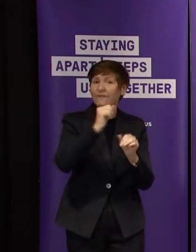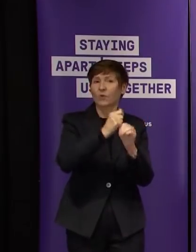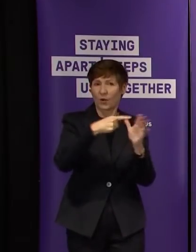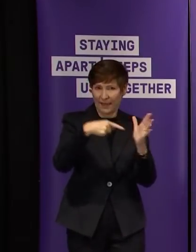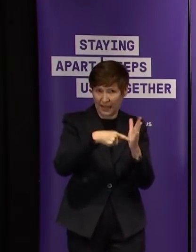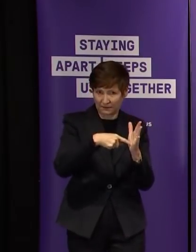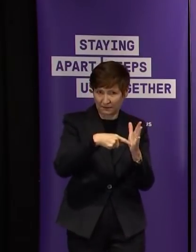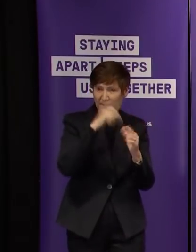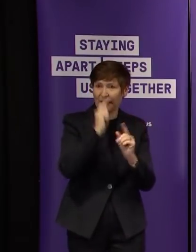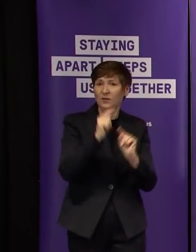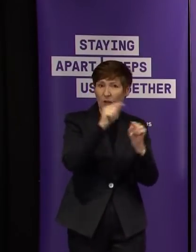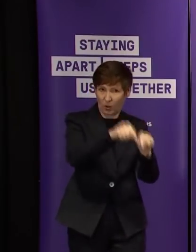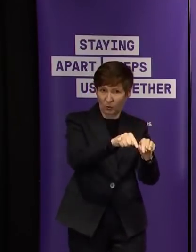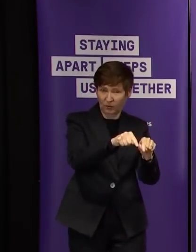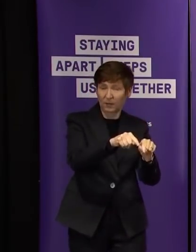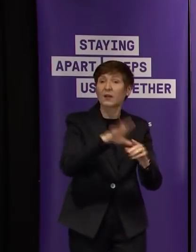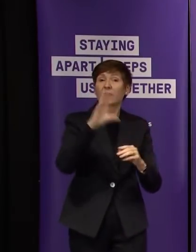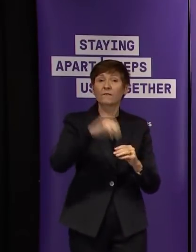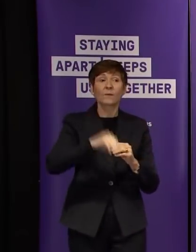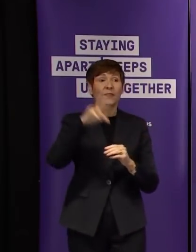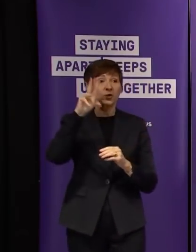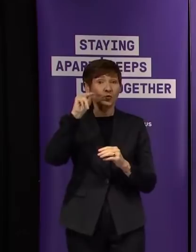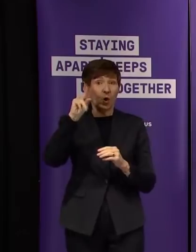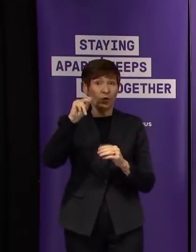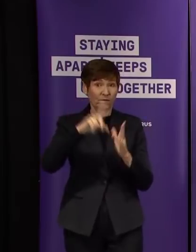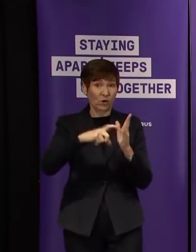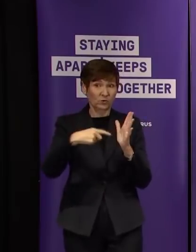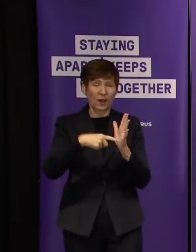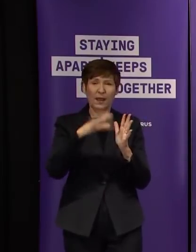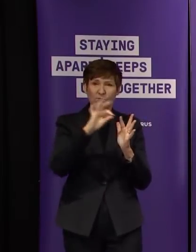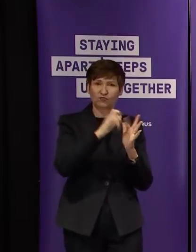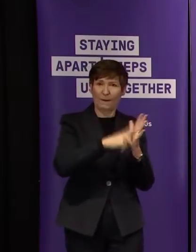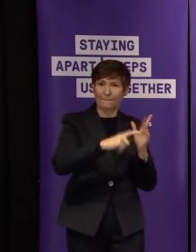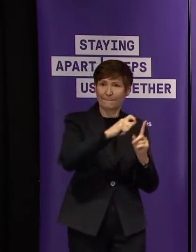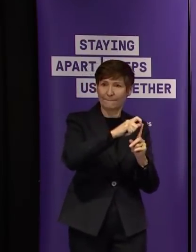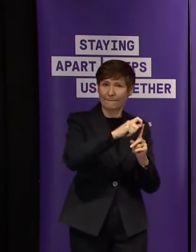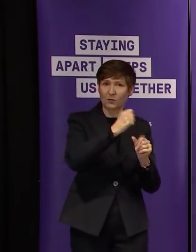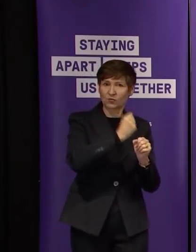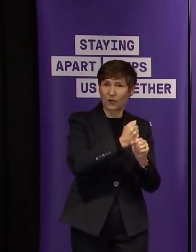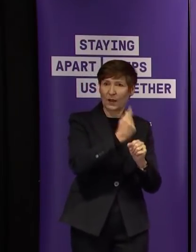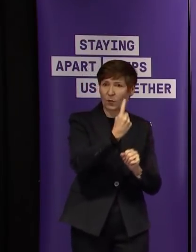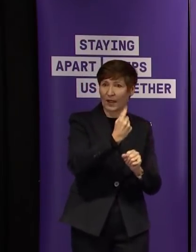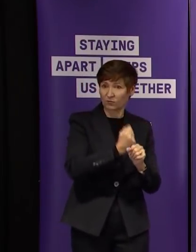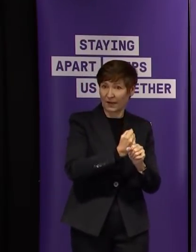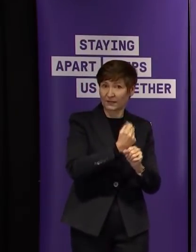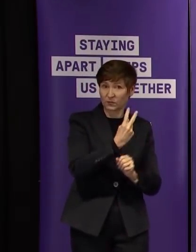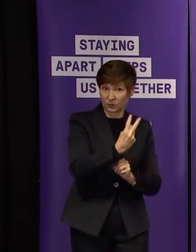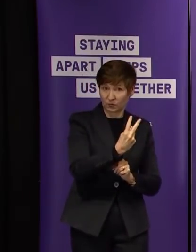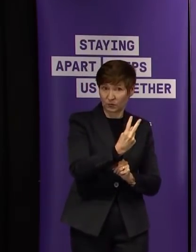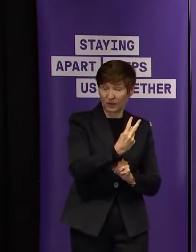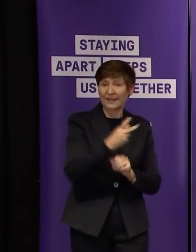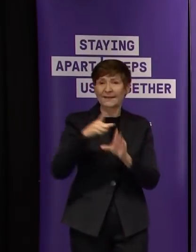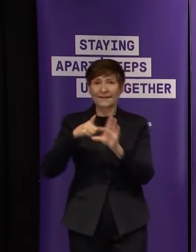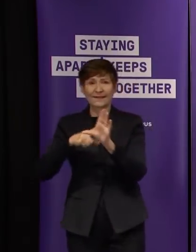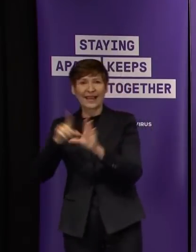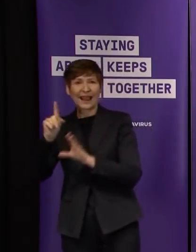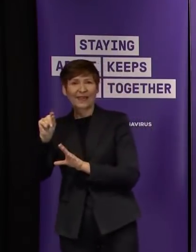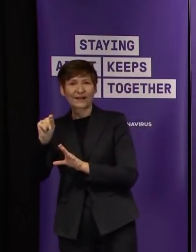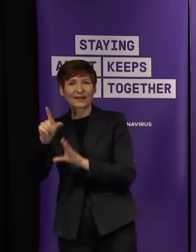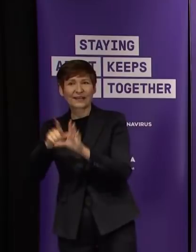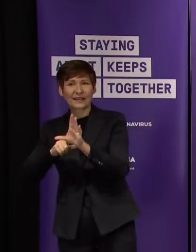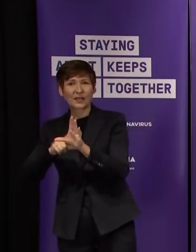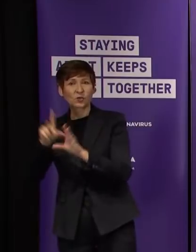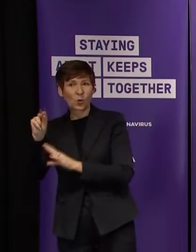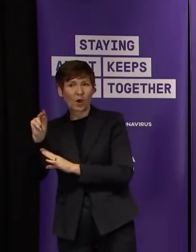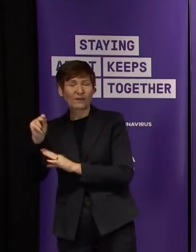week. From the 12th of October, preps 1s, 2s, years 11 and 12, and year 10